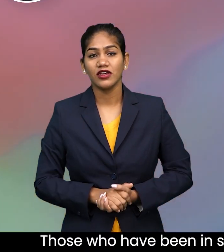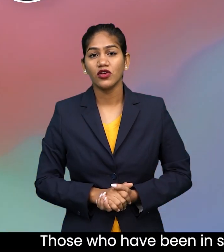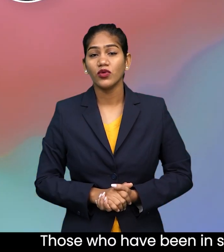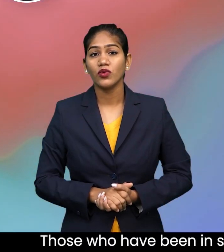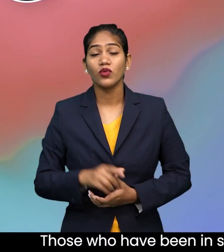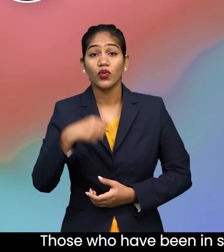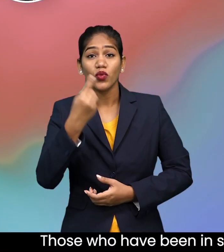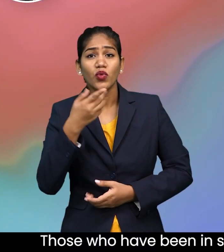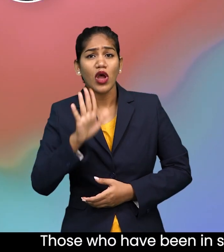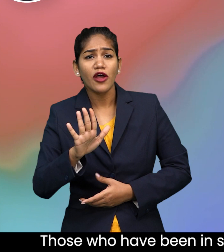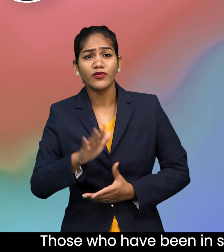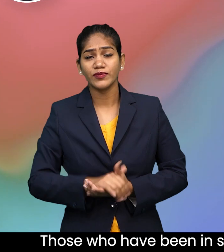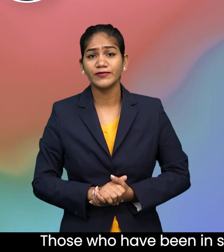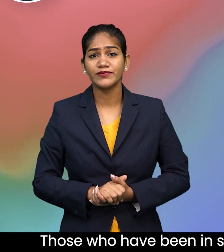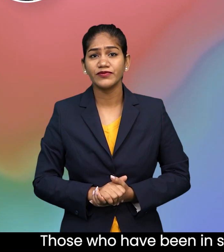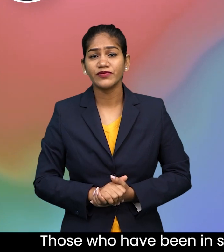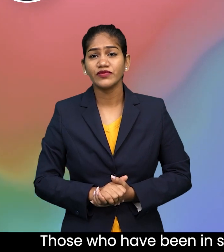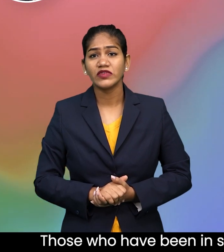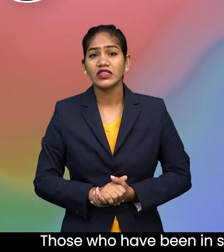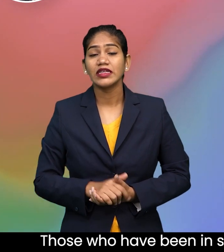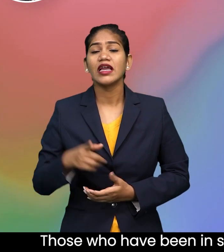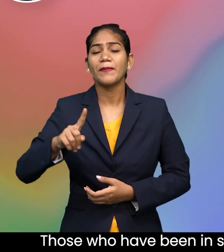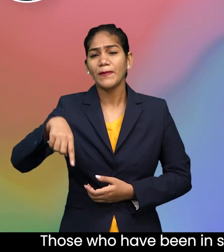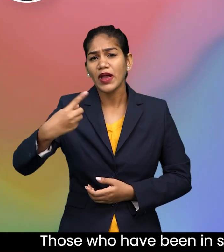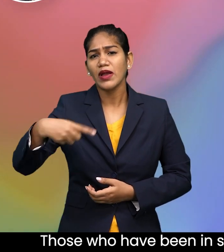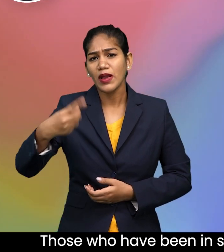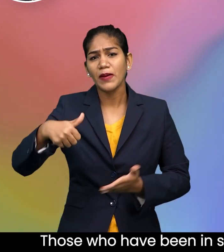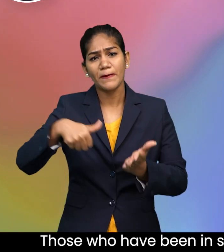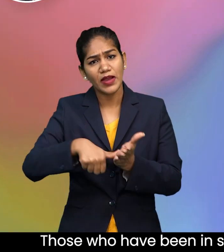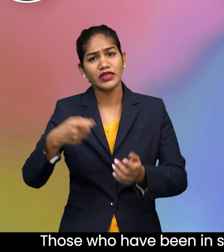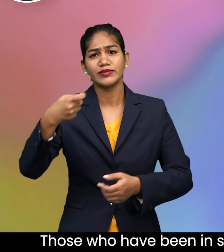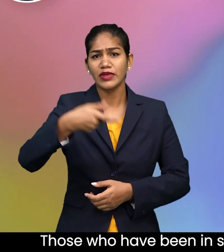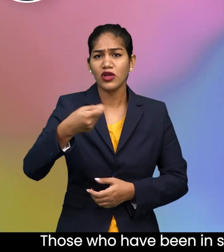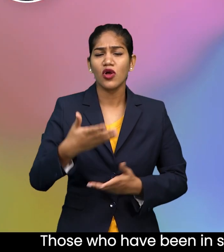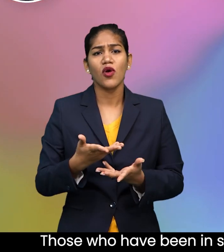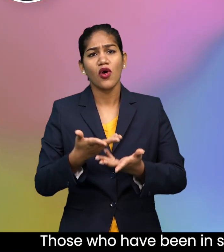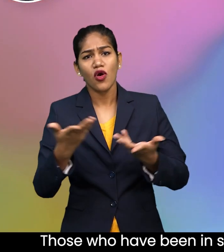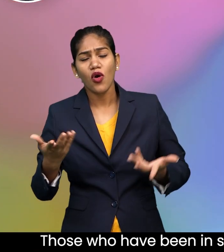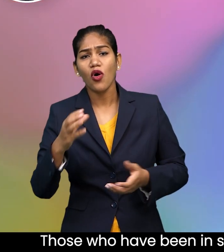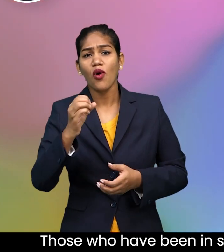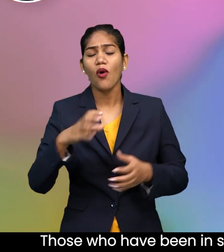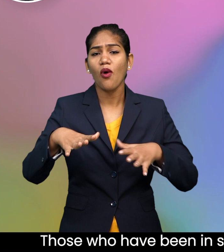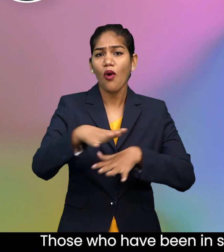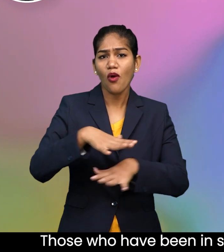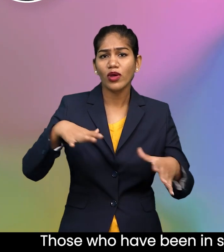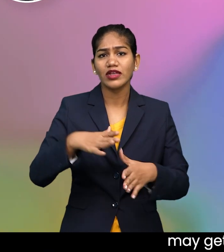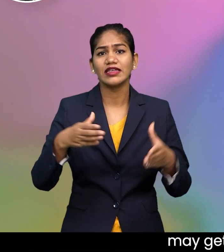Those who have been in salaried employment or organized sector may